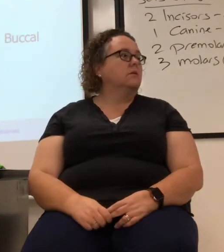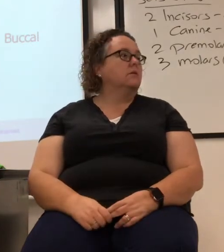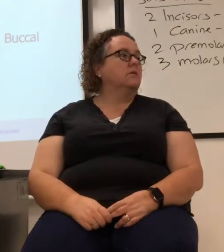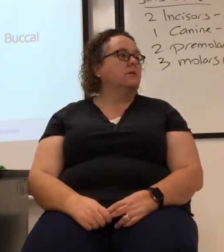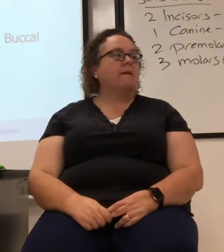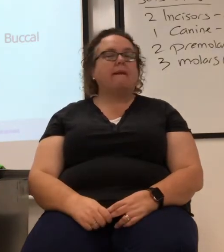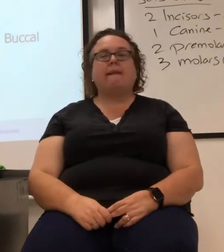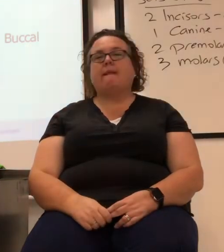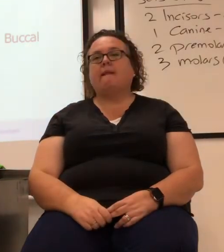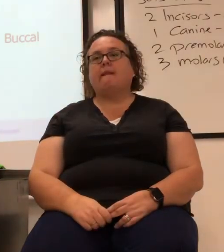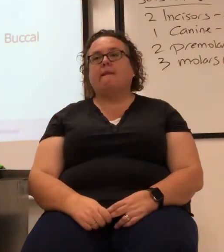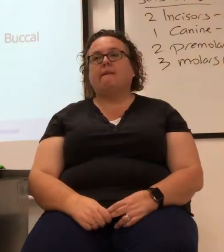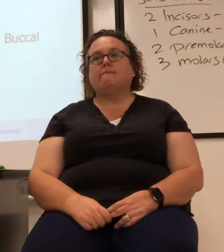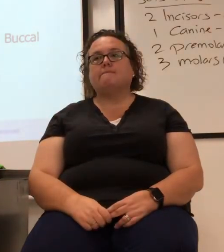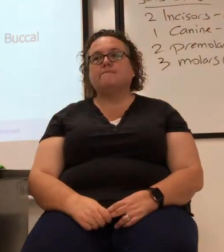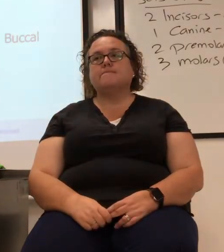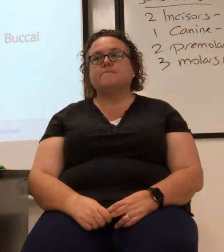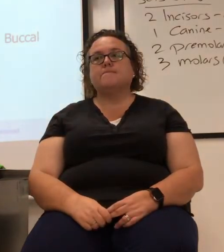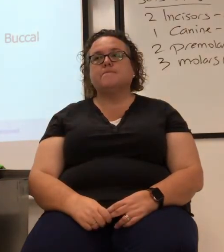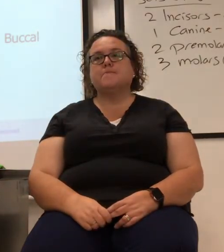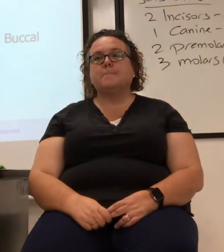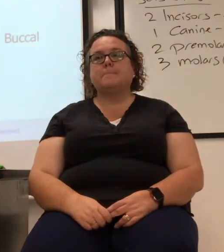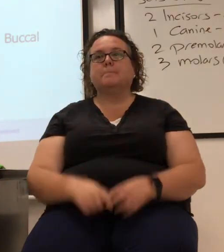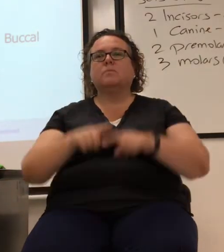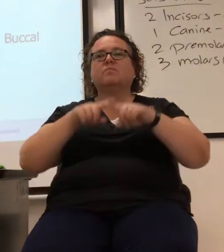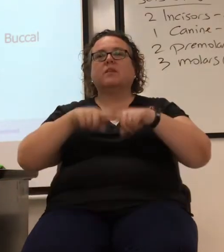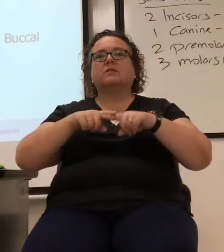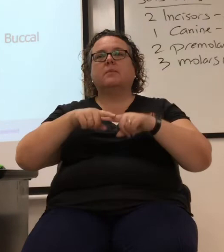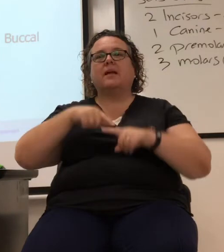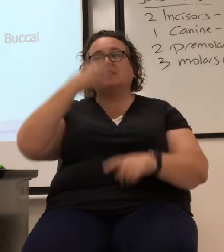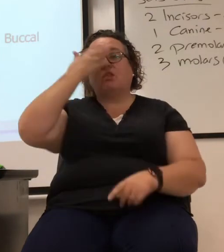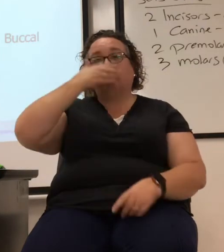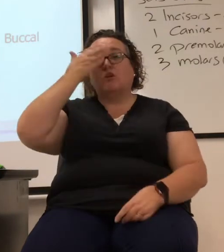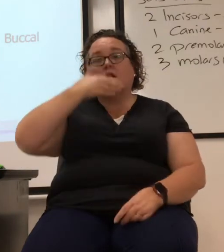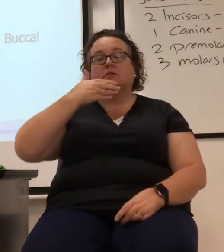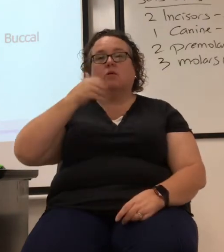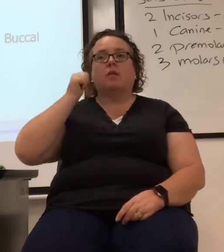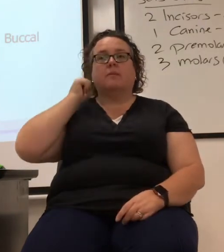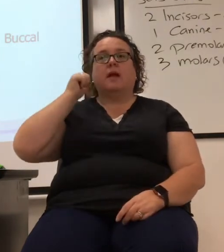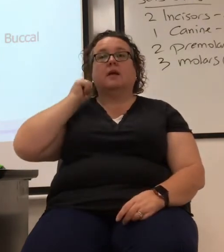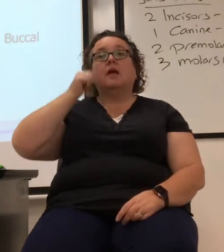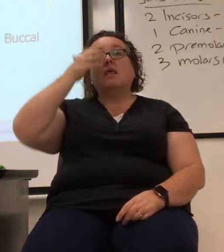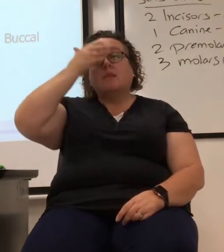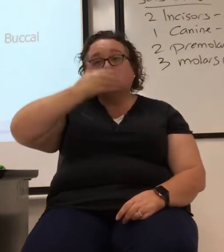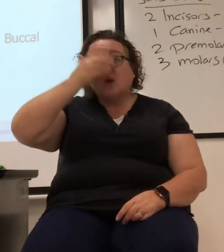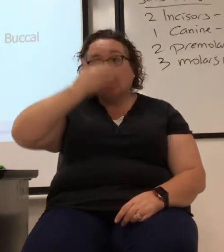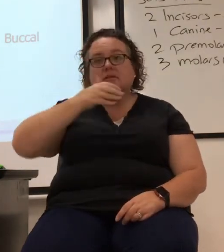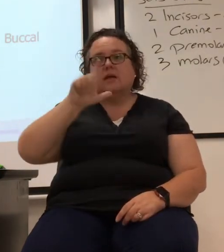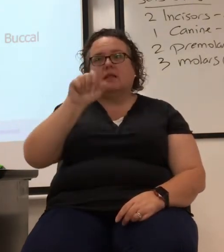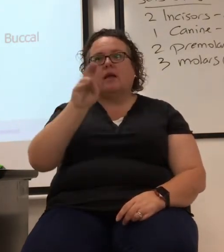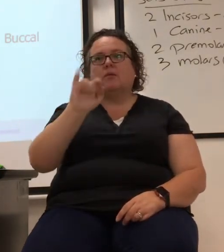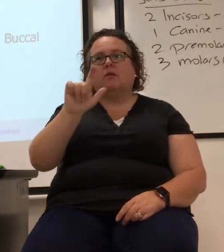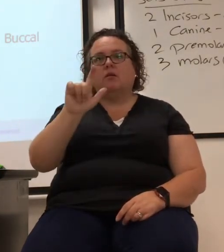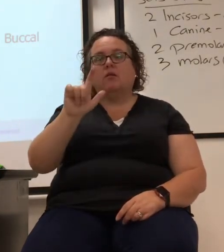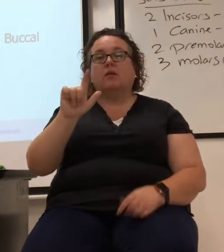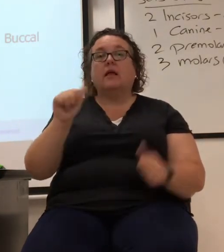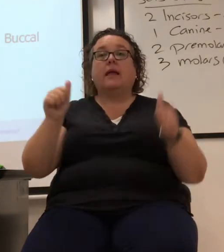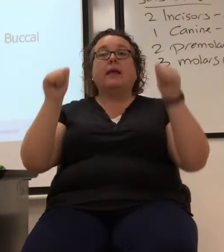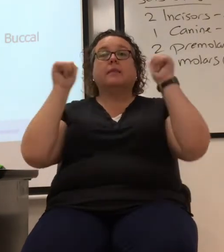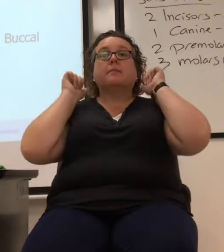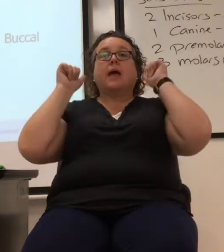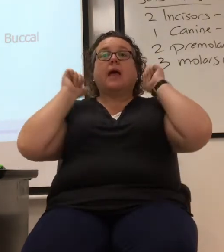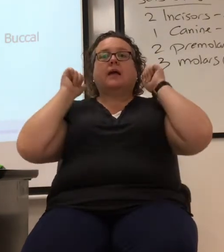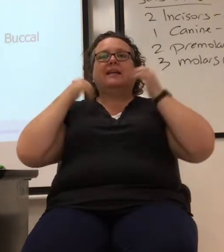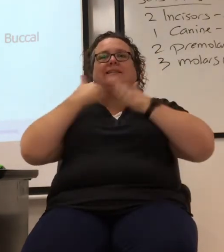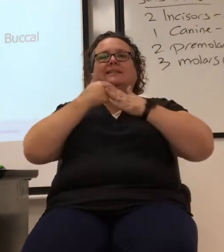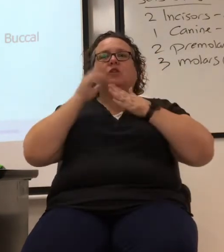or the other side. Well, it depends if it's in the front. If it's in the front, it's the labial side. If it's in the back, it's